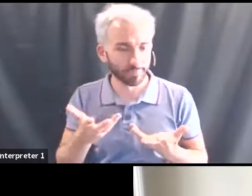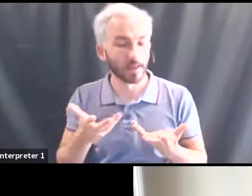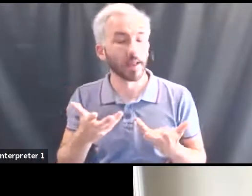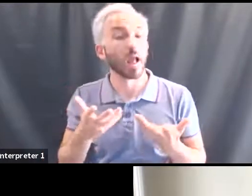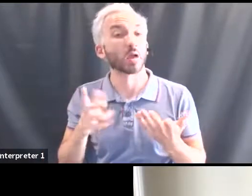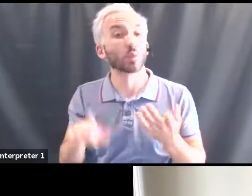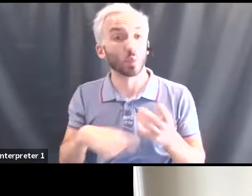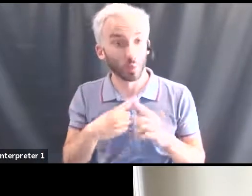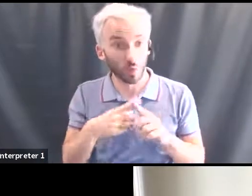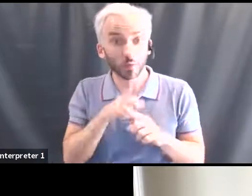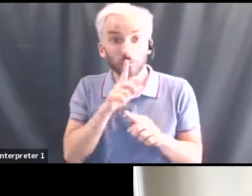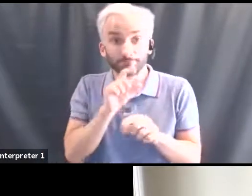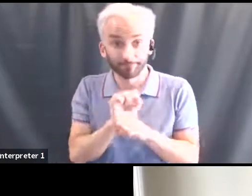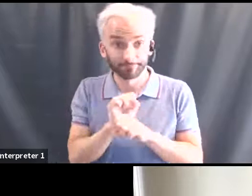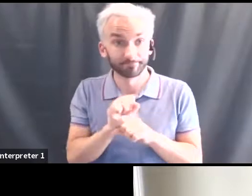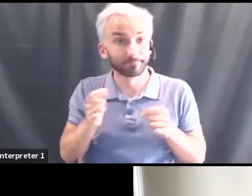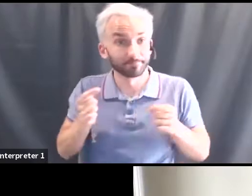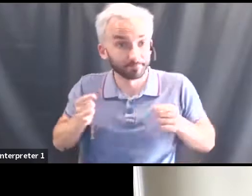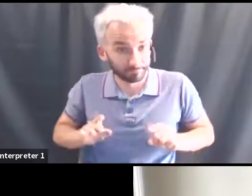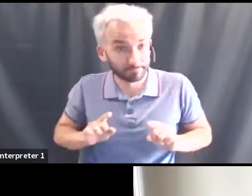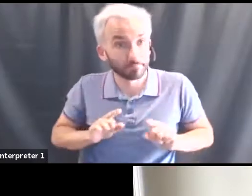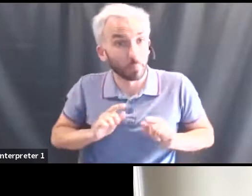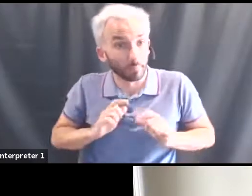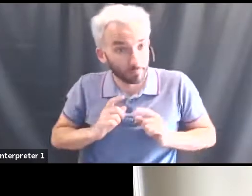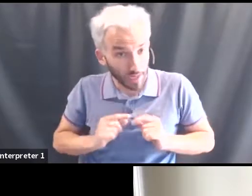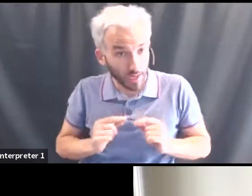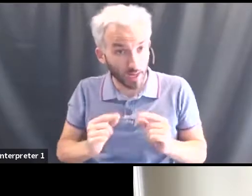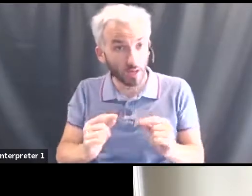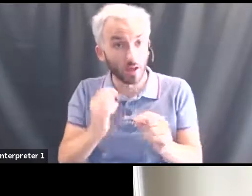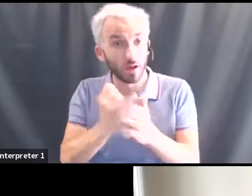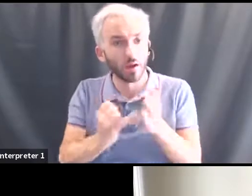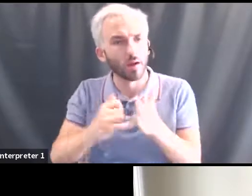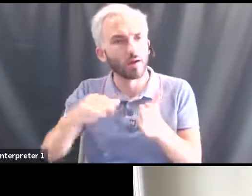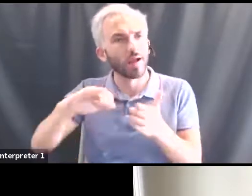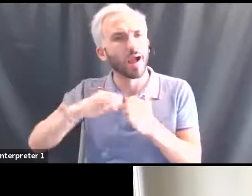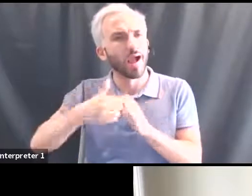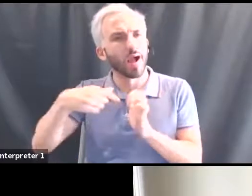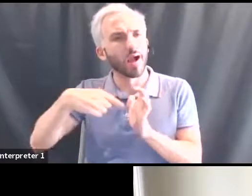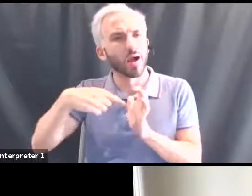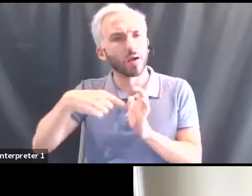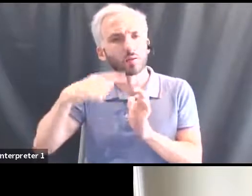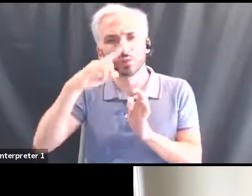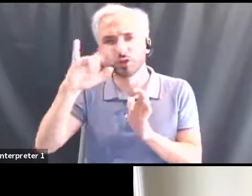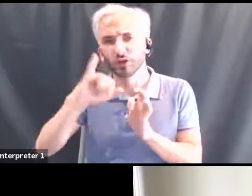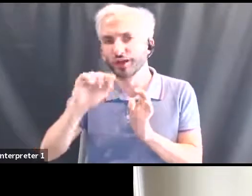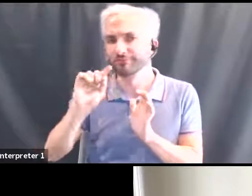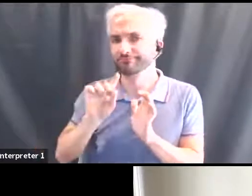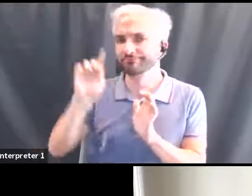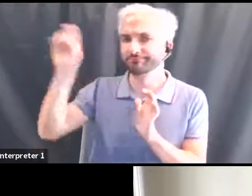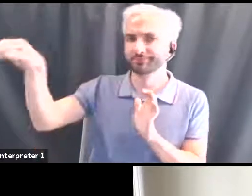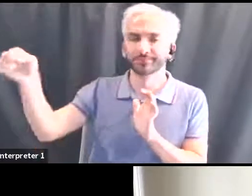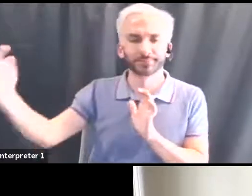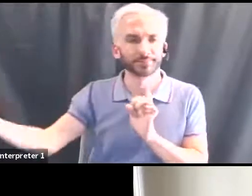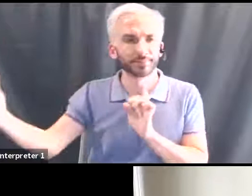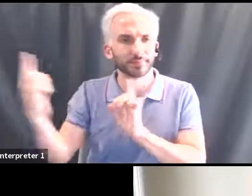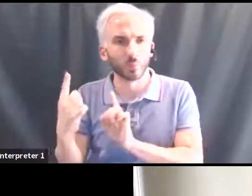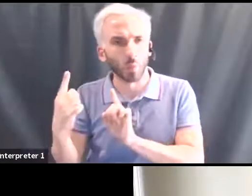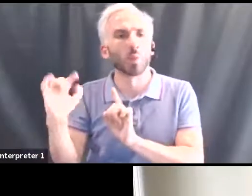you practice this art making in community when you have people with a different range of